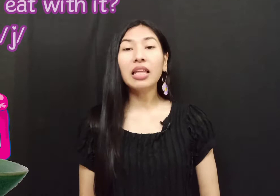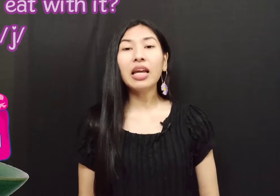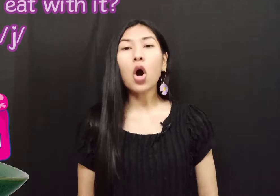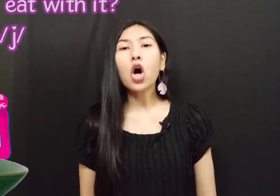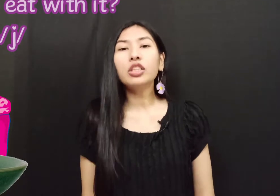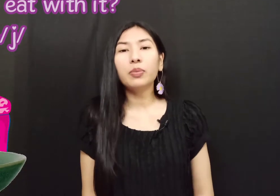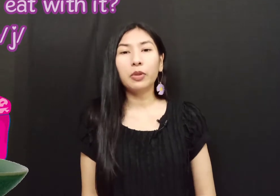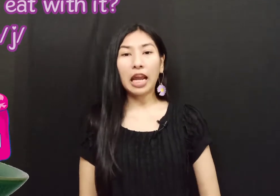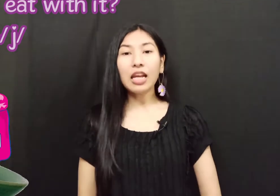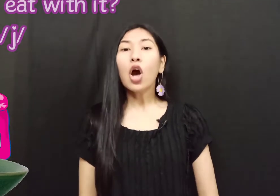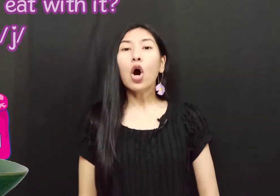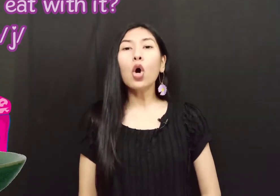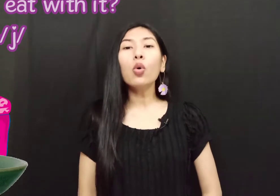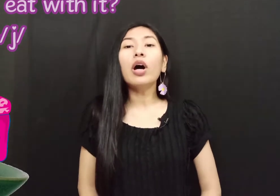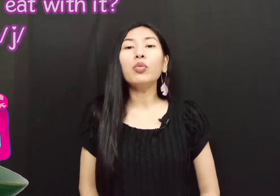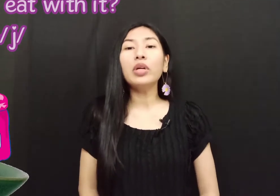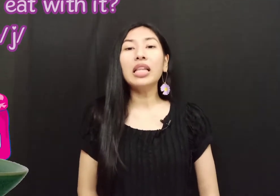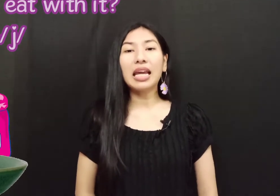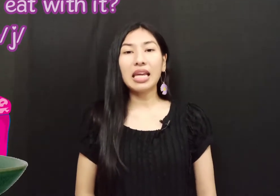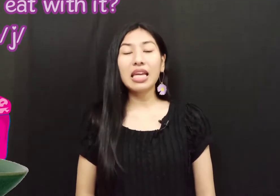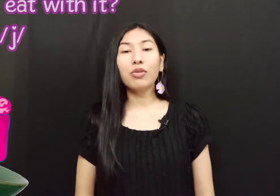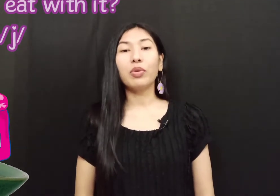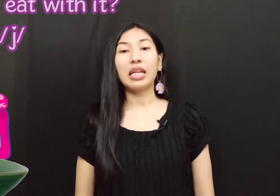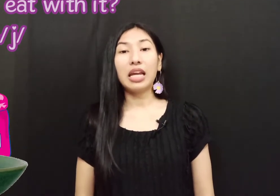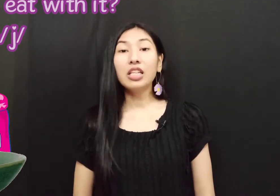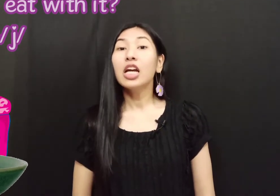jiggling on the plate. Oh, what will I eat with it?